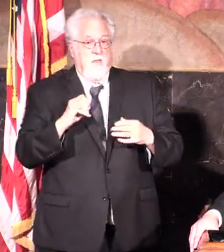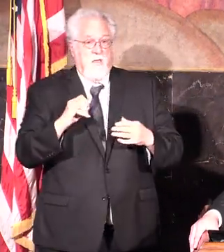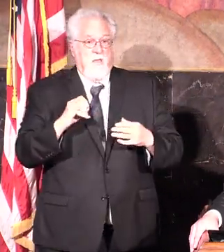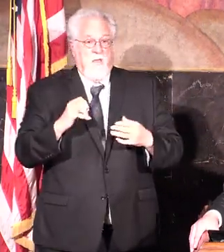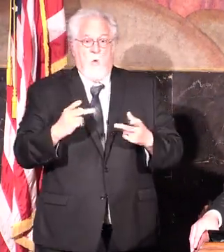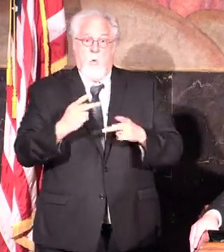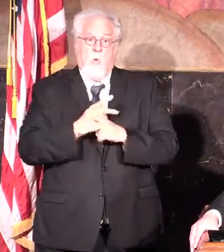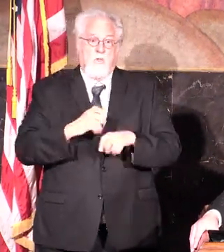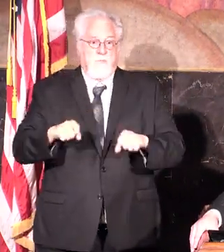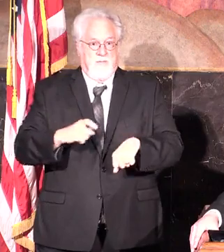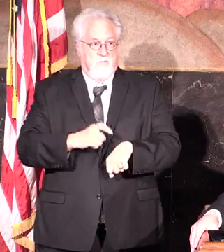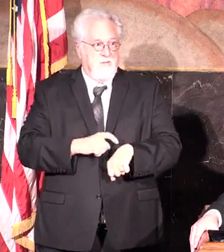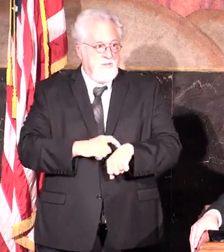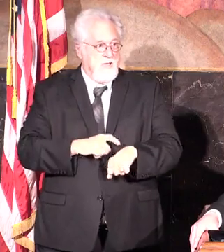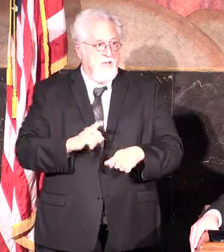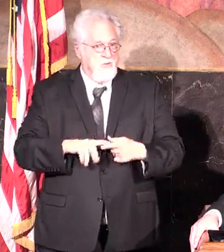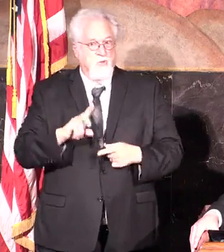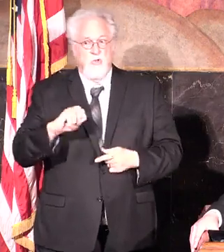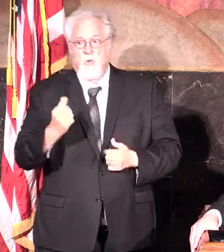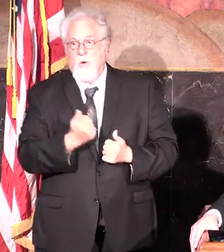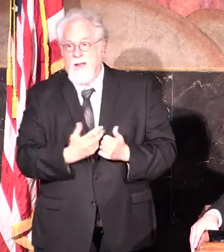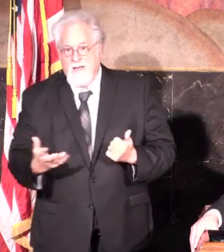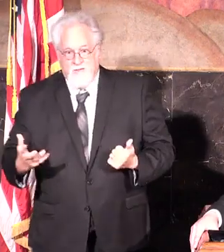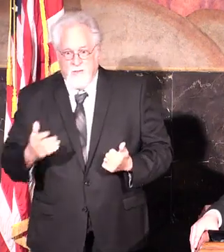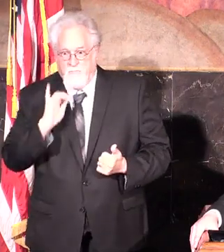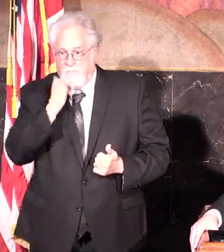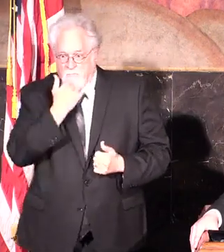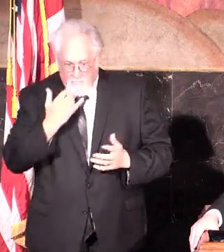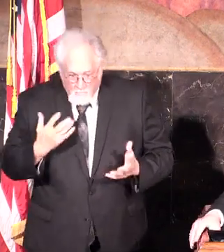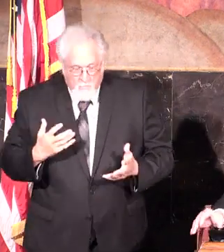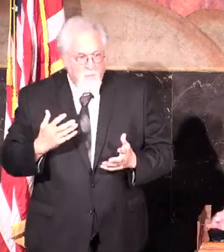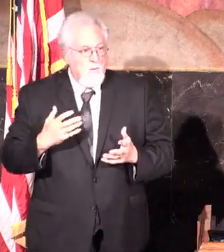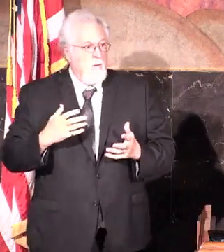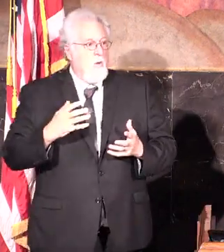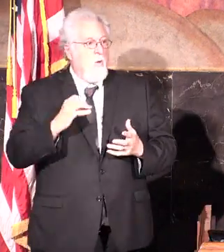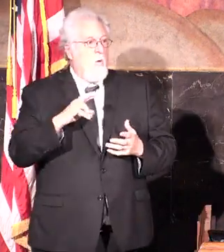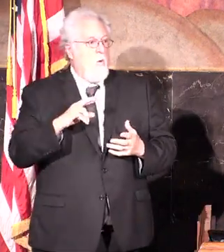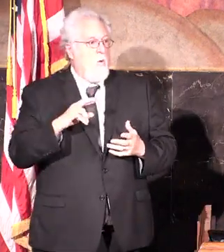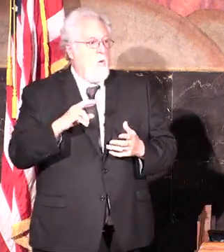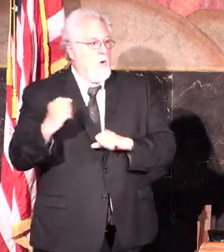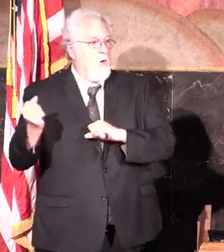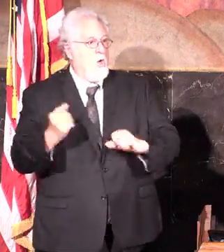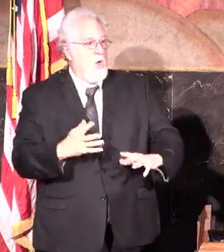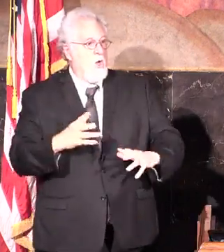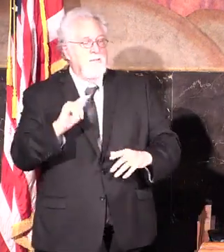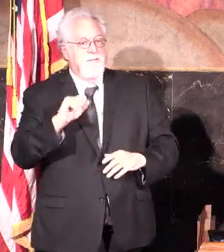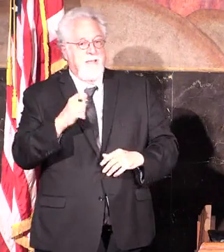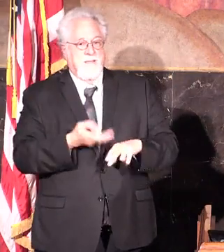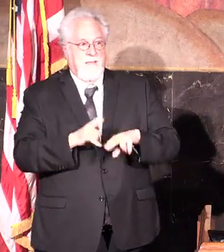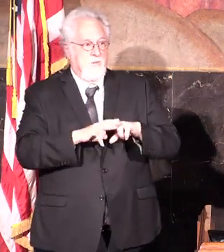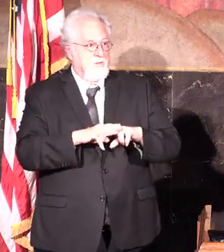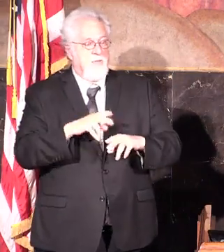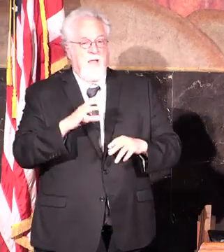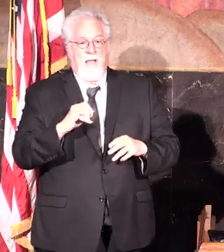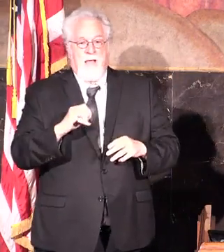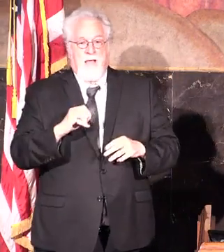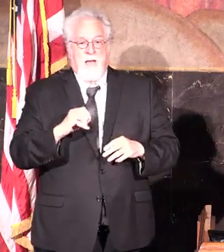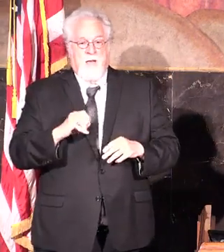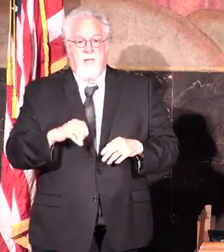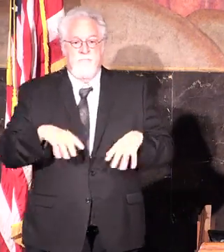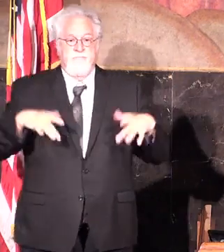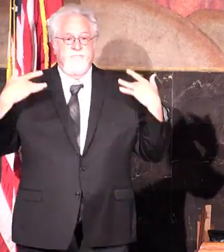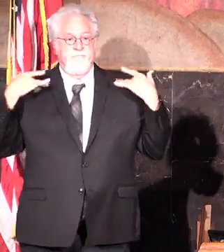worst possible time to do anything inadvertently or that would cause this tax increase. And taking no